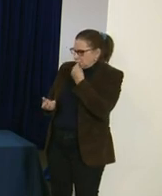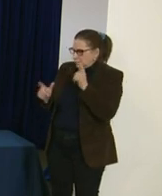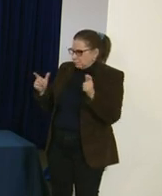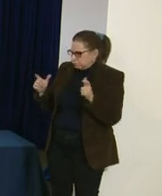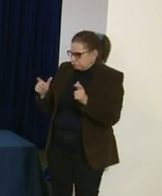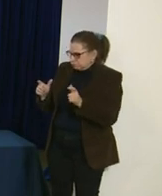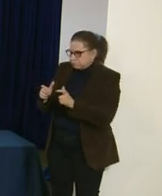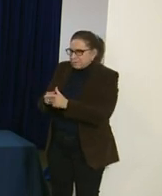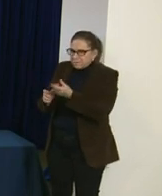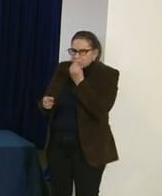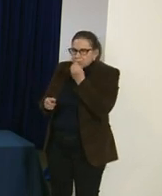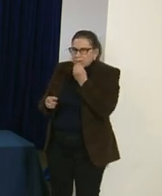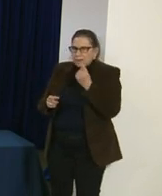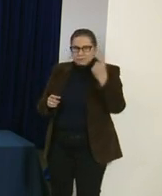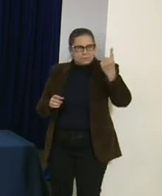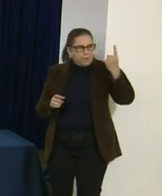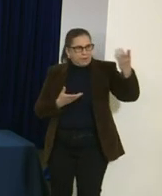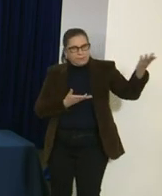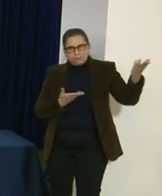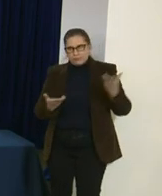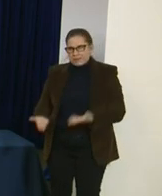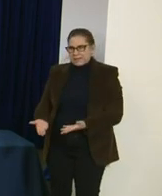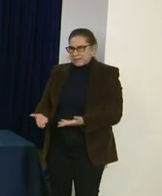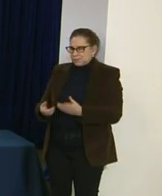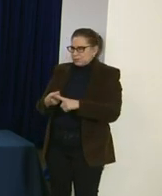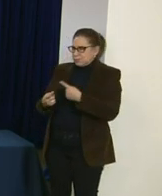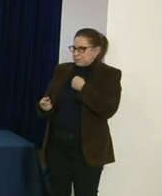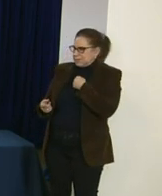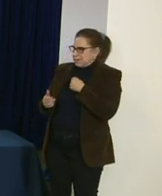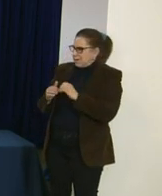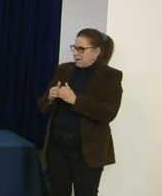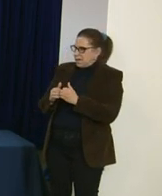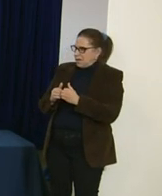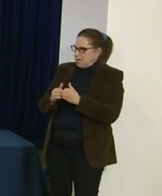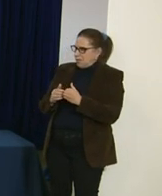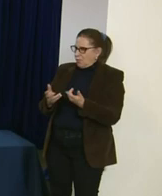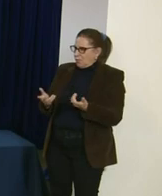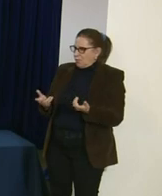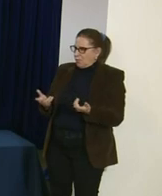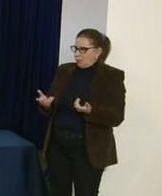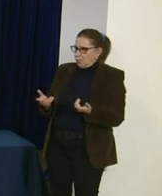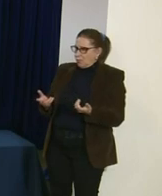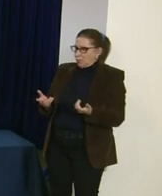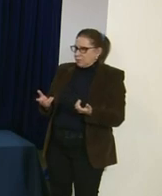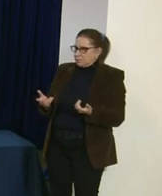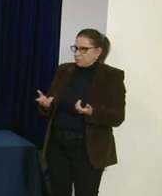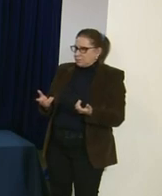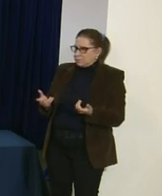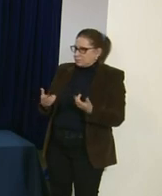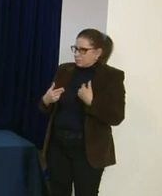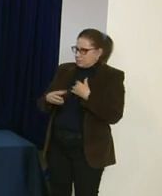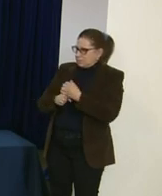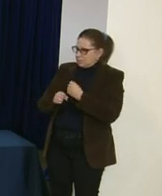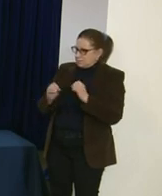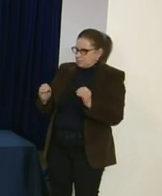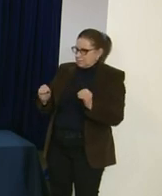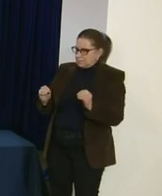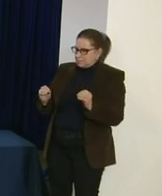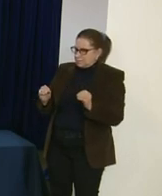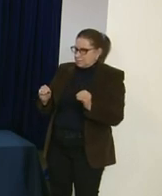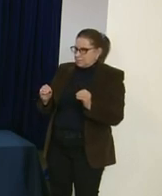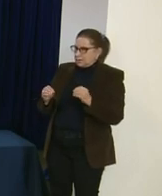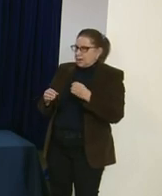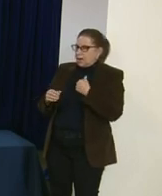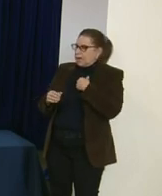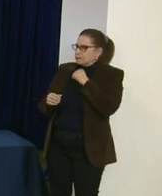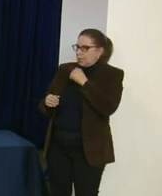that stuff to me? Because I'm not, I don't get no meals or wheels. I don't get none of that. So I have to kind to get